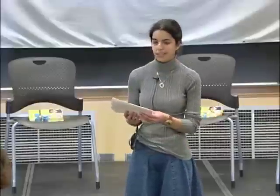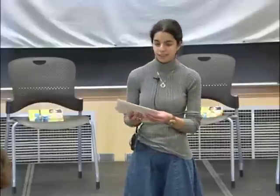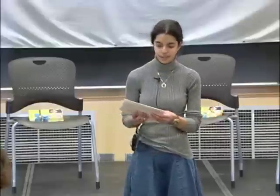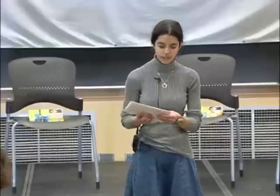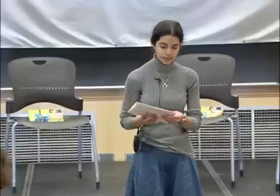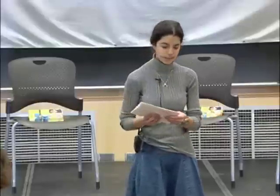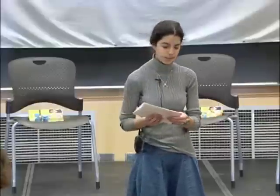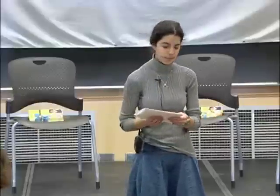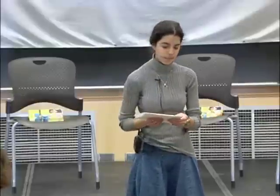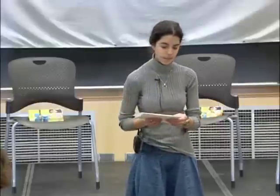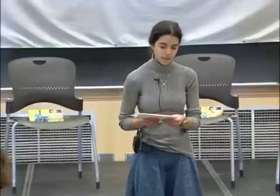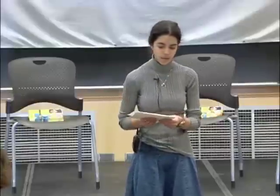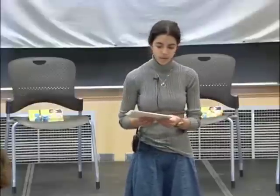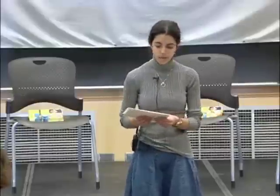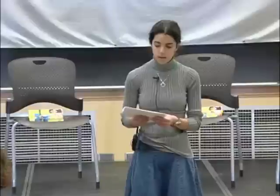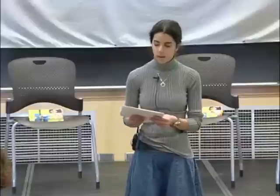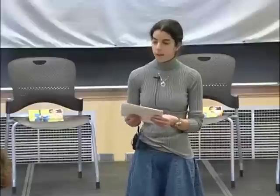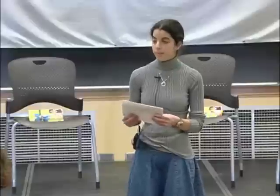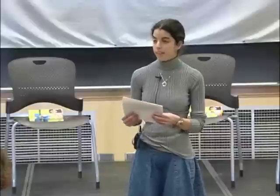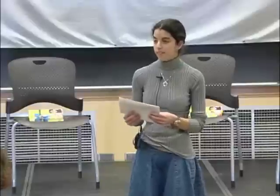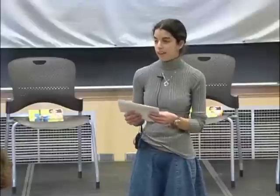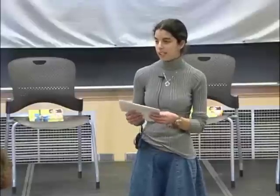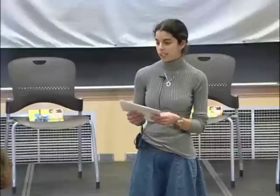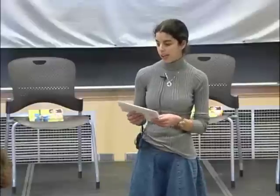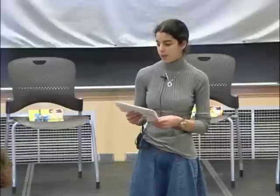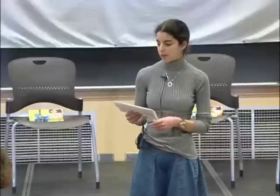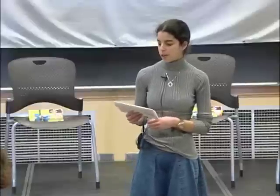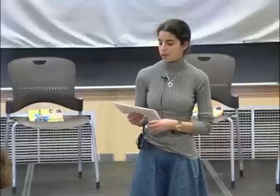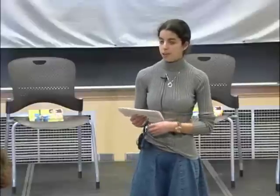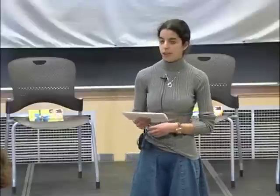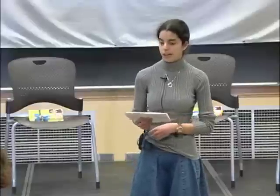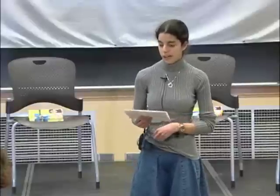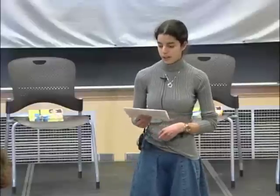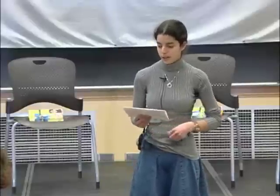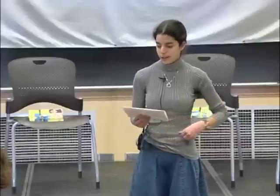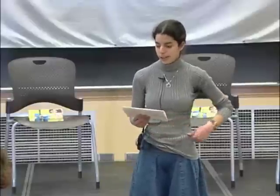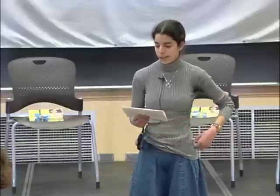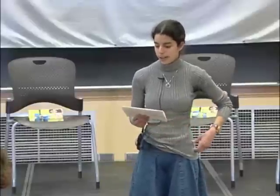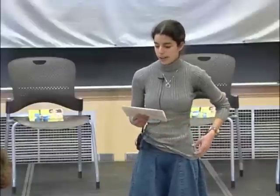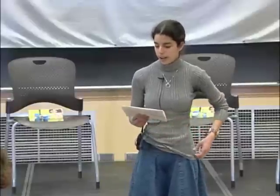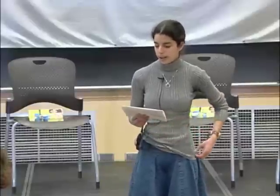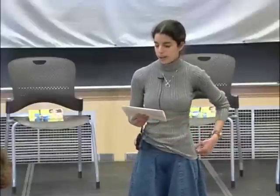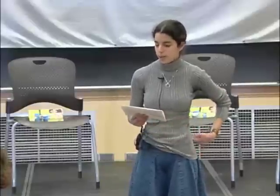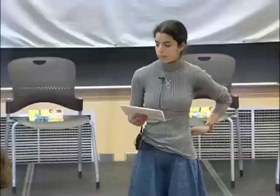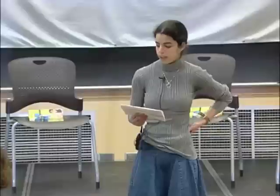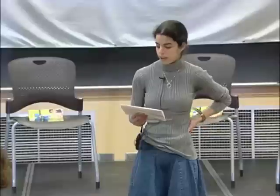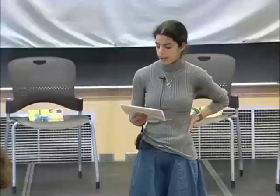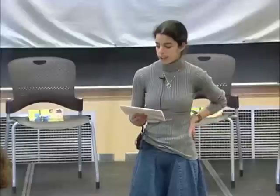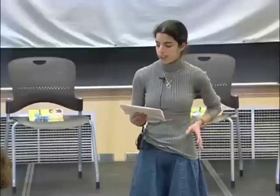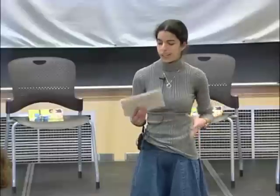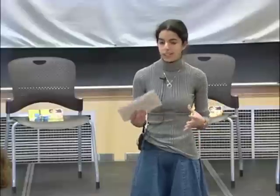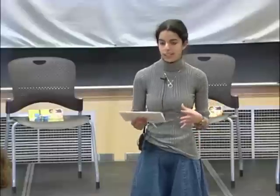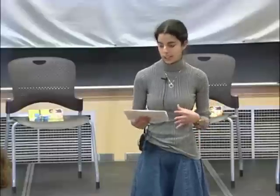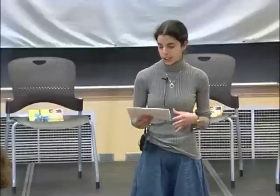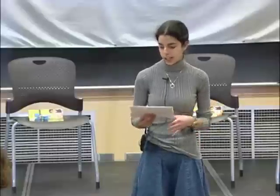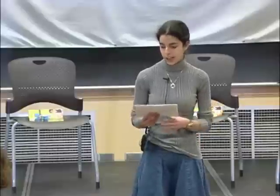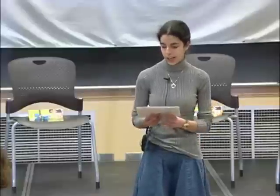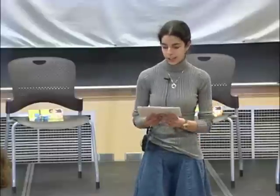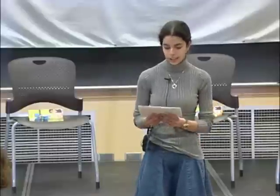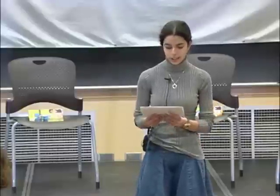series possible. The event tonight will conclude at 8:30, and there will be a question and answer session at the end, so